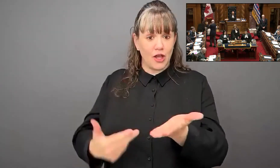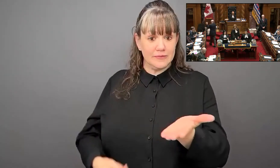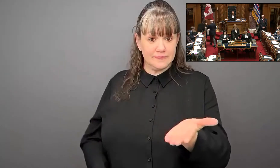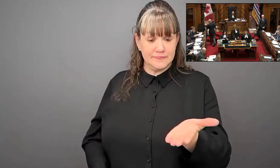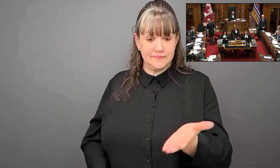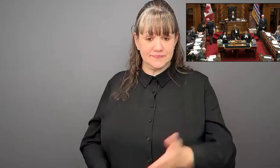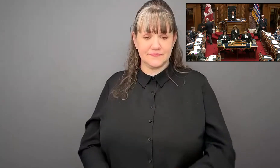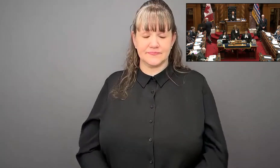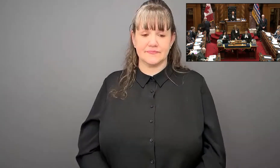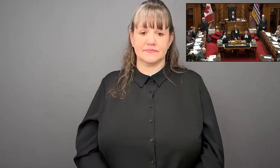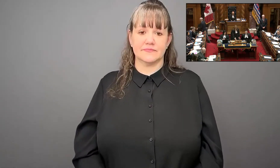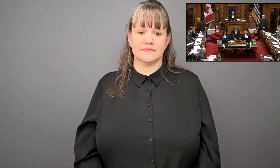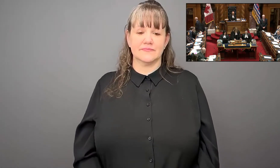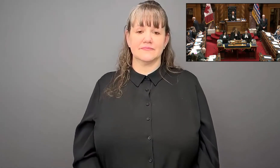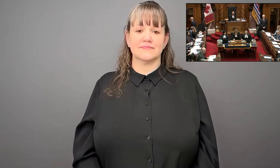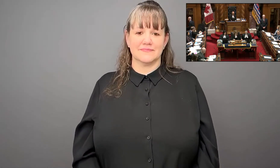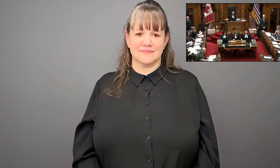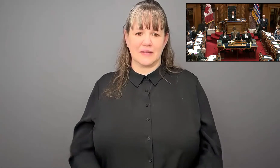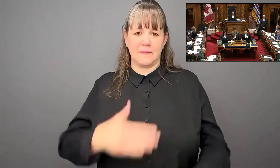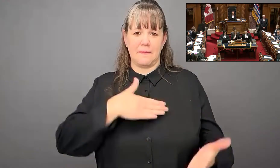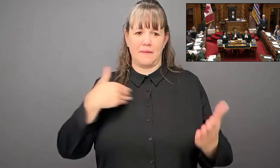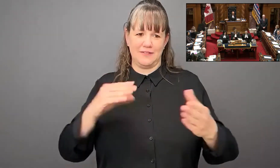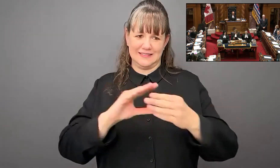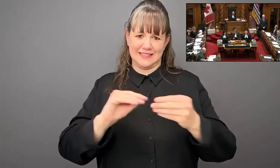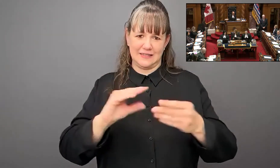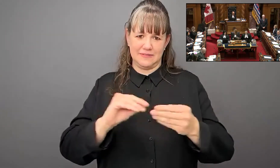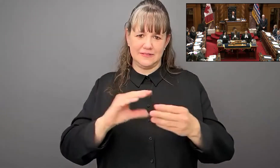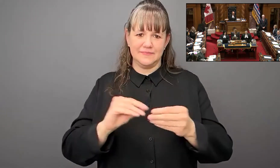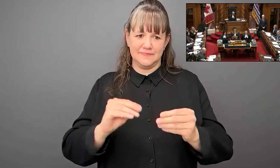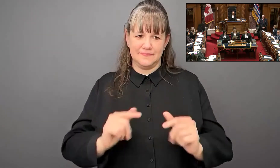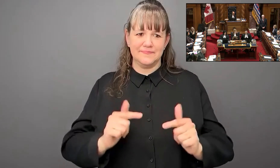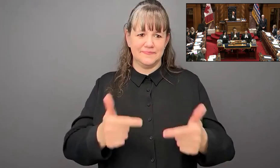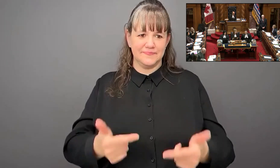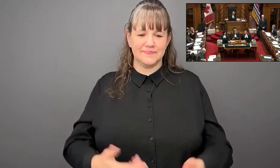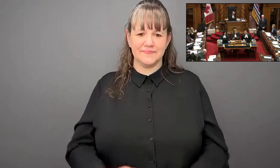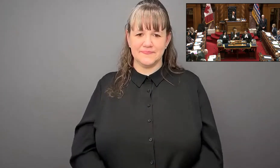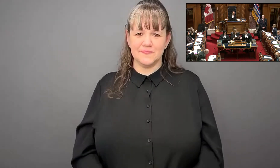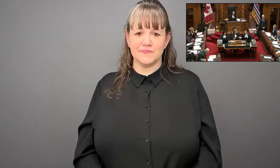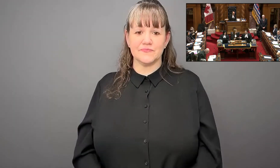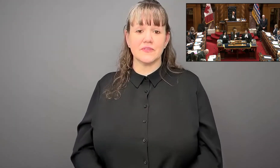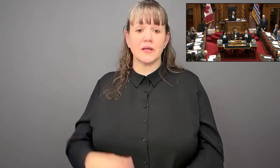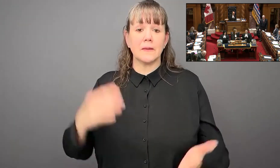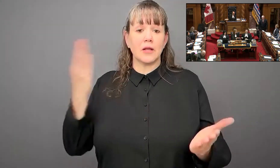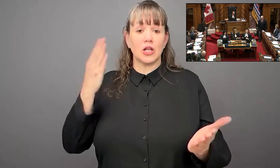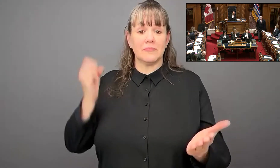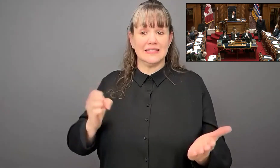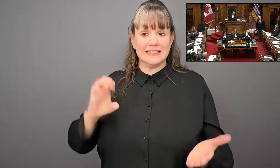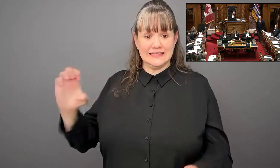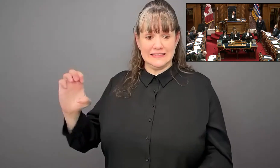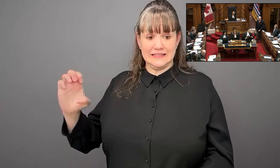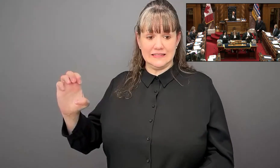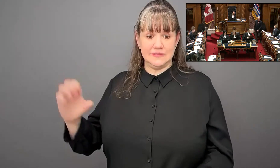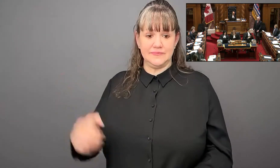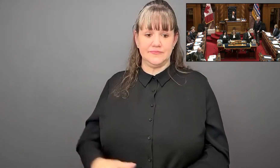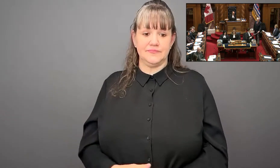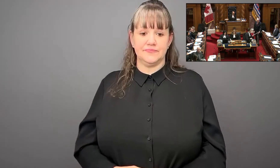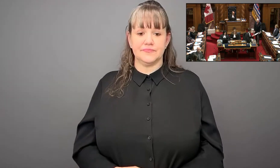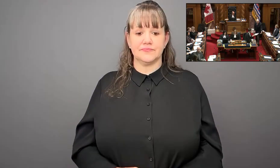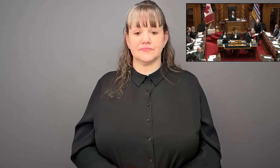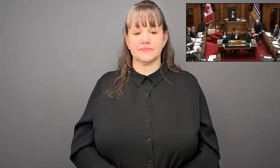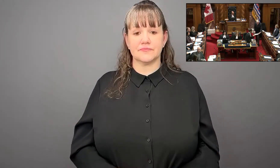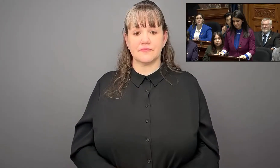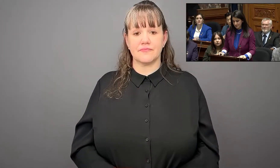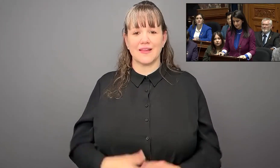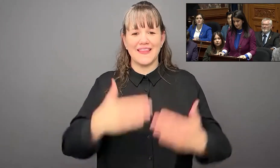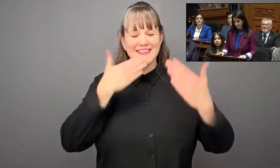Statements by members. Member for Burnaby East. Thank you, Mr. Speaker. It is the last day of